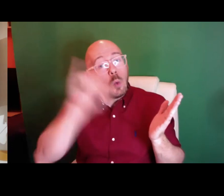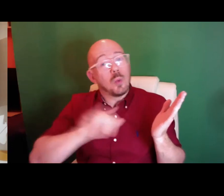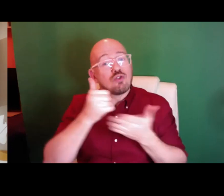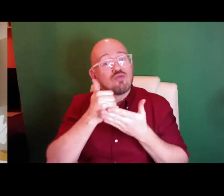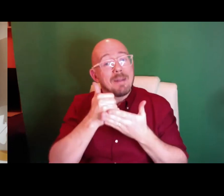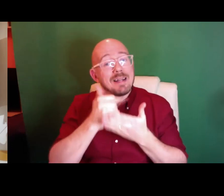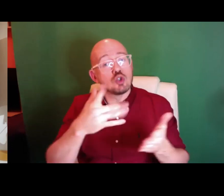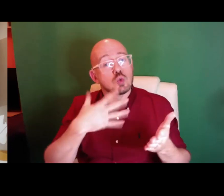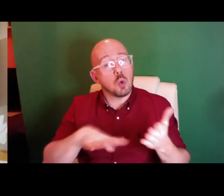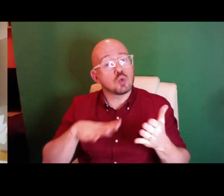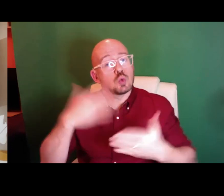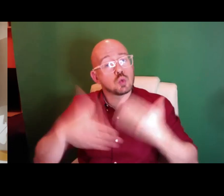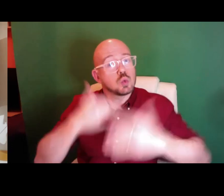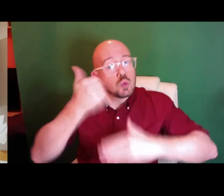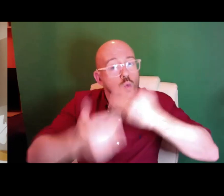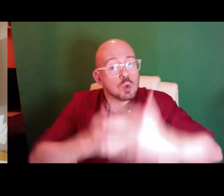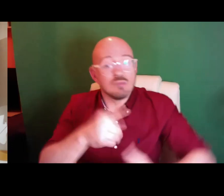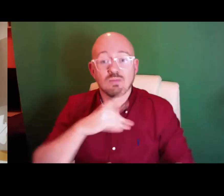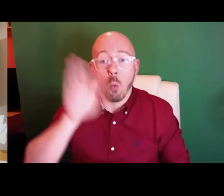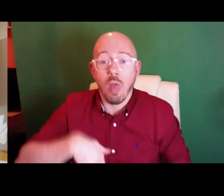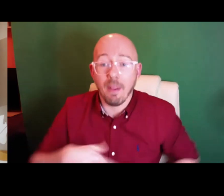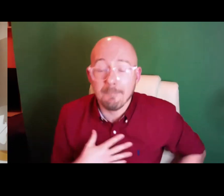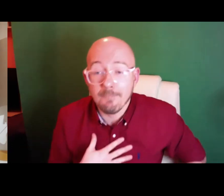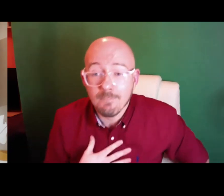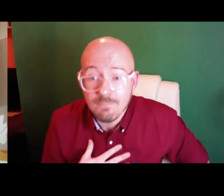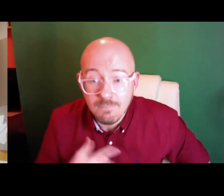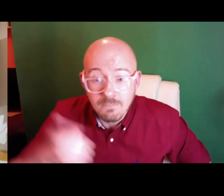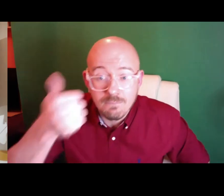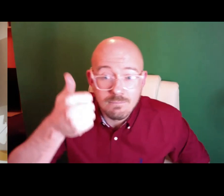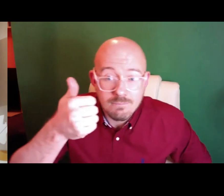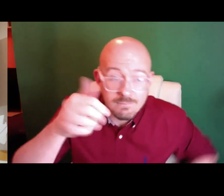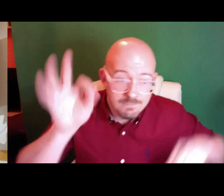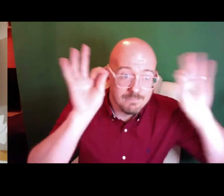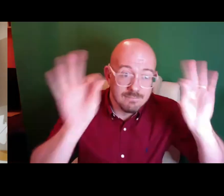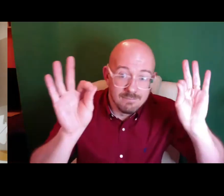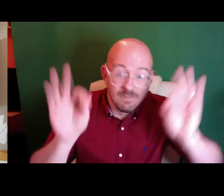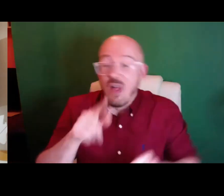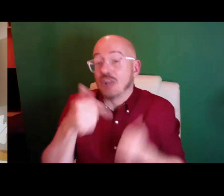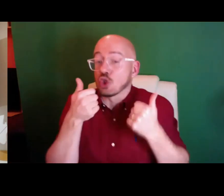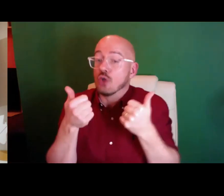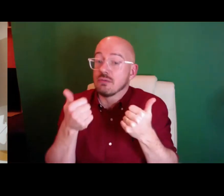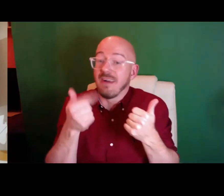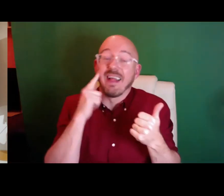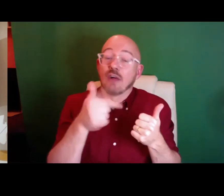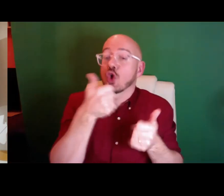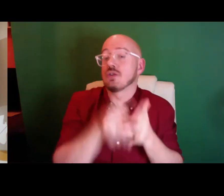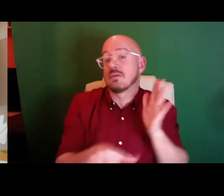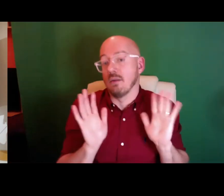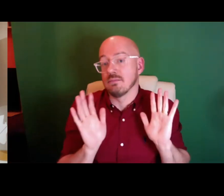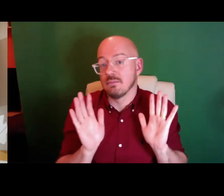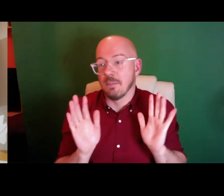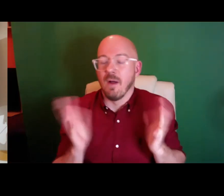she had read our report, and I asked her which recommendations she would like to proceed with, and she said all of them. So